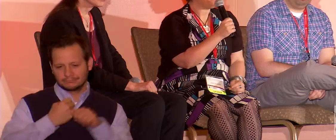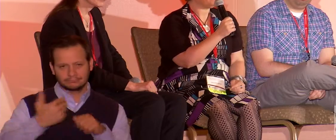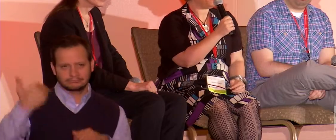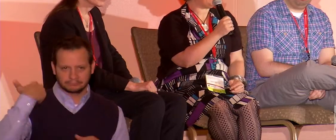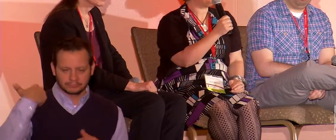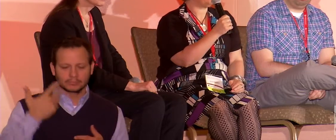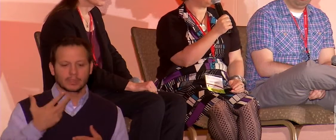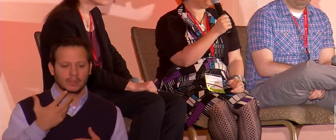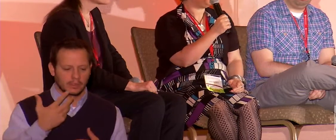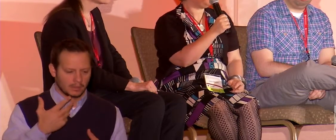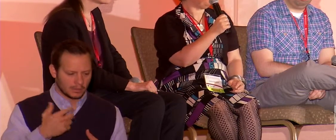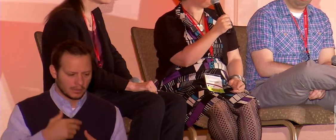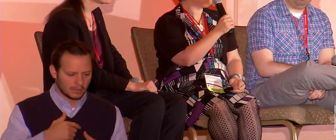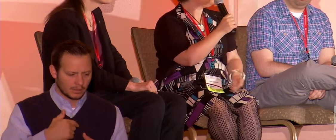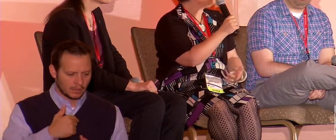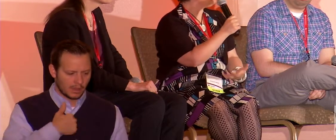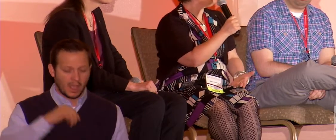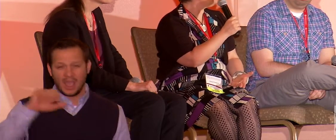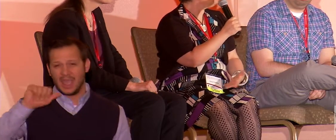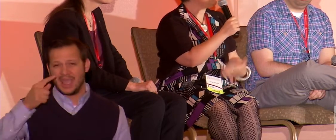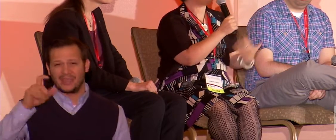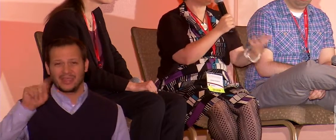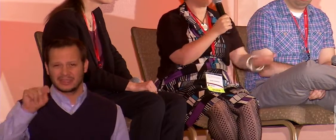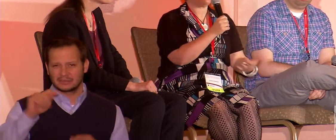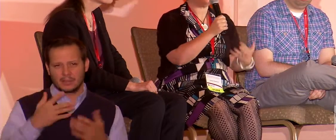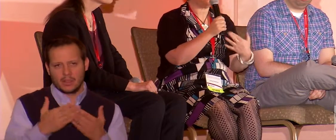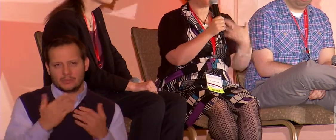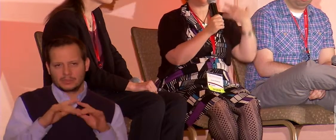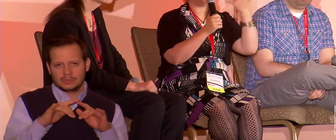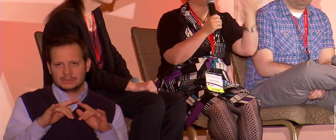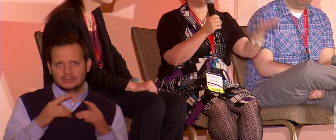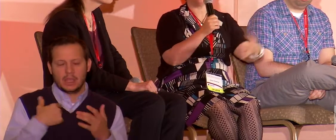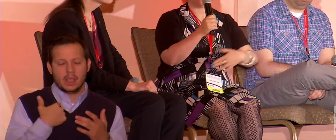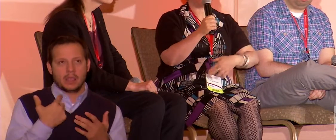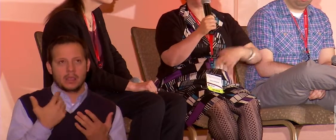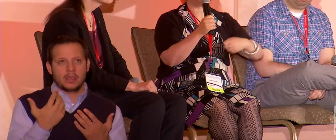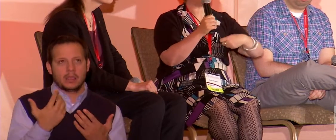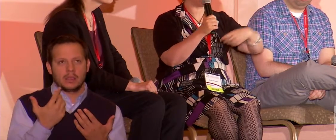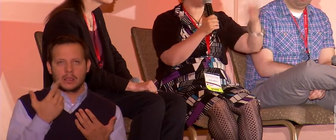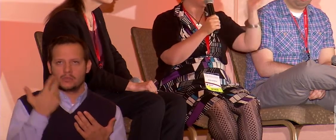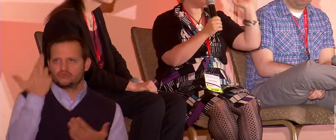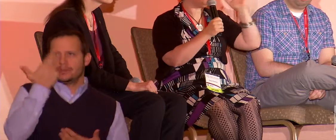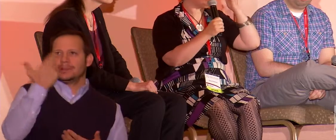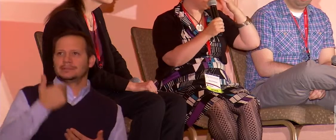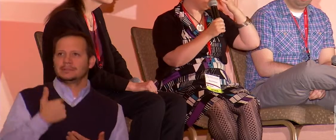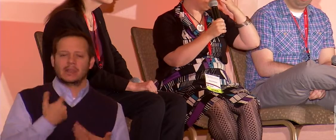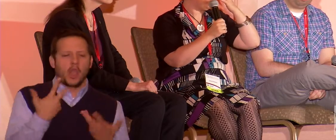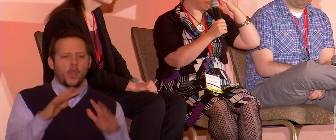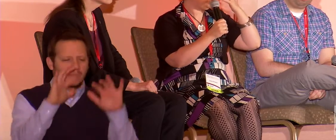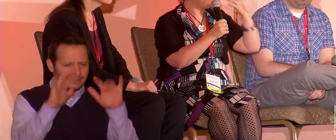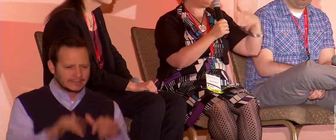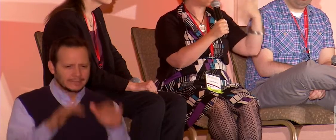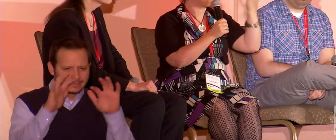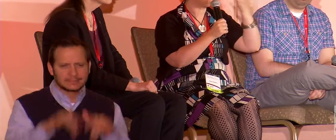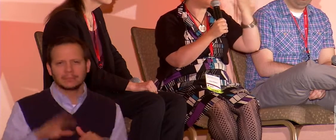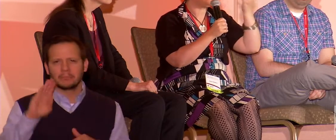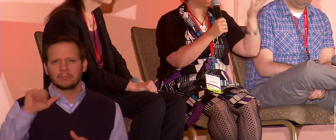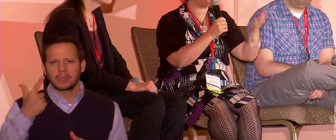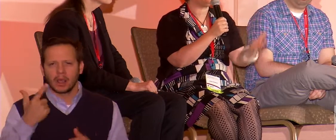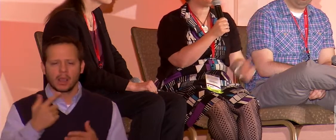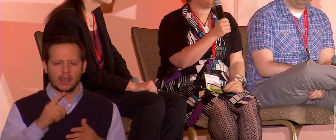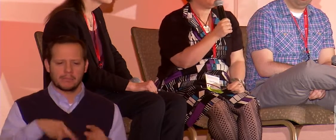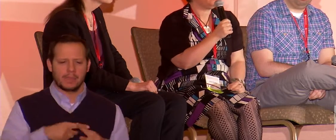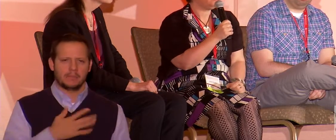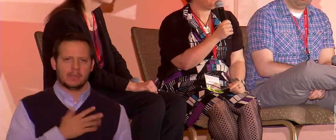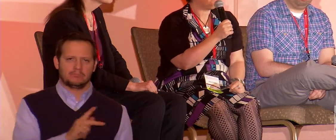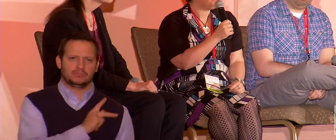And basically came out as an atheist almost as soon as I realized I was an atheist, because I was already blogging and I was already spewing about everything in my personal life, so why not